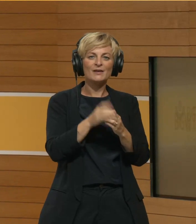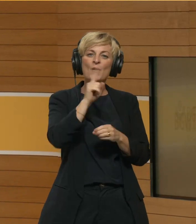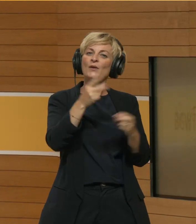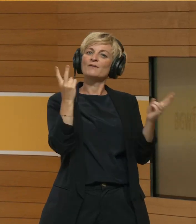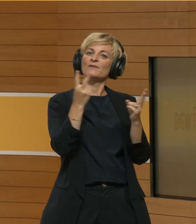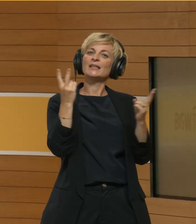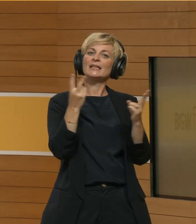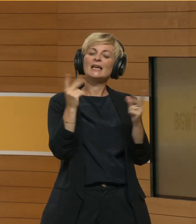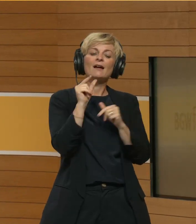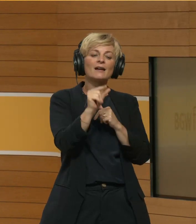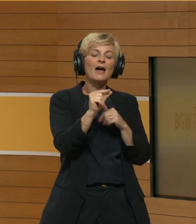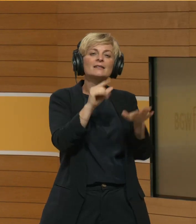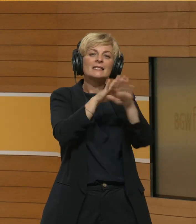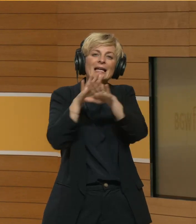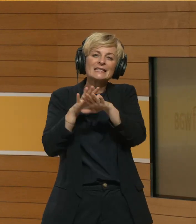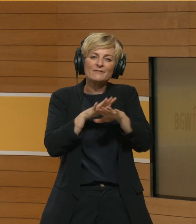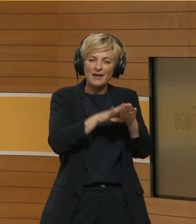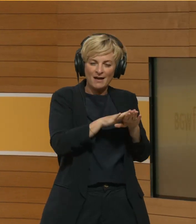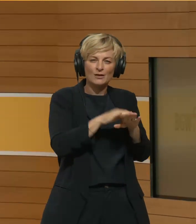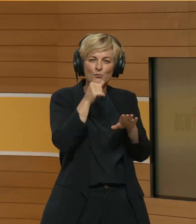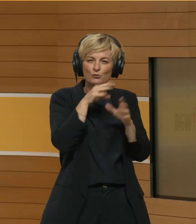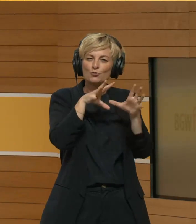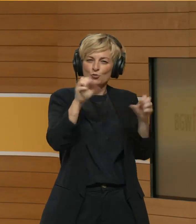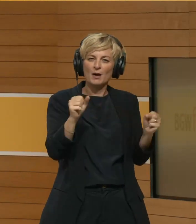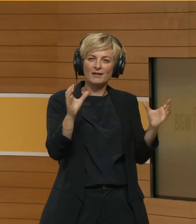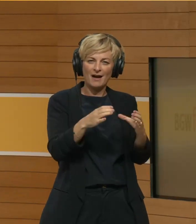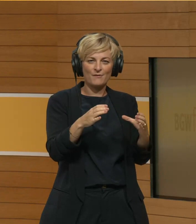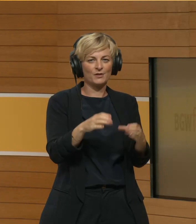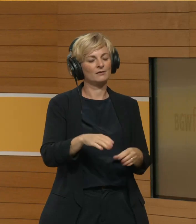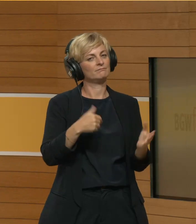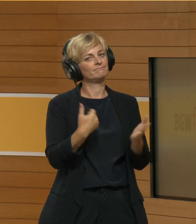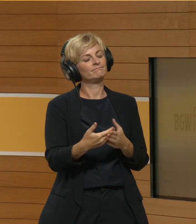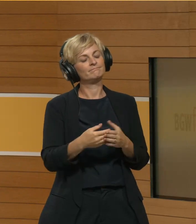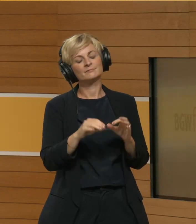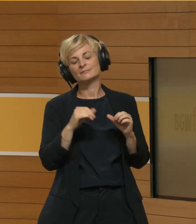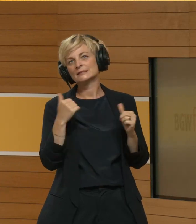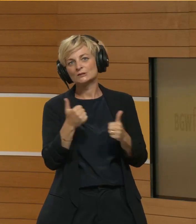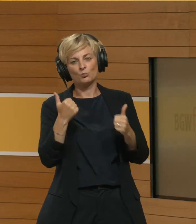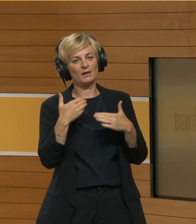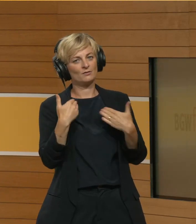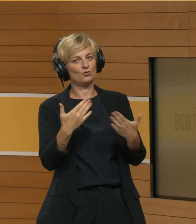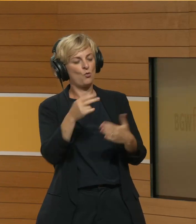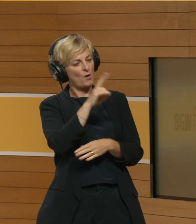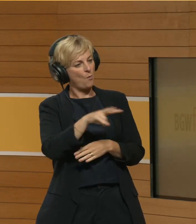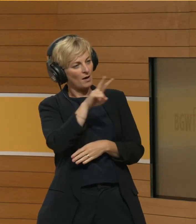has evolved. And that's so great to see. And that's also the feedback that we gain from